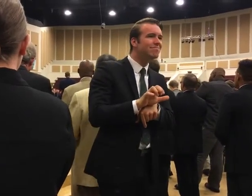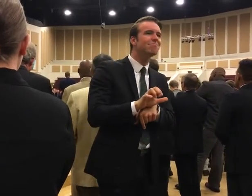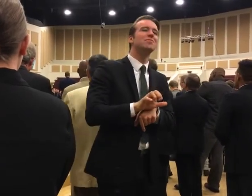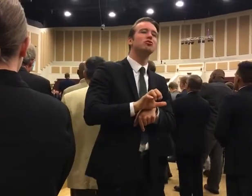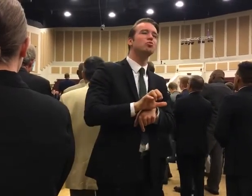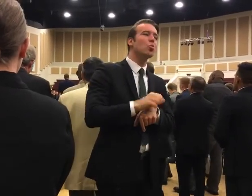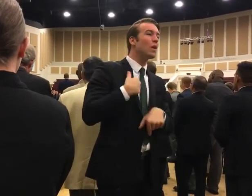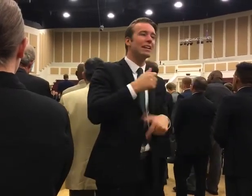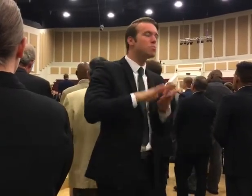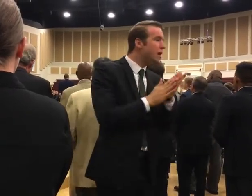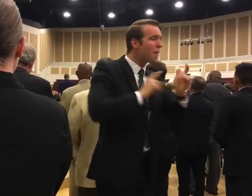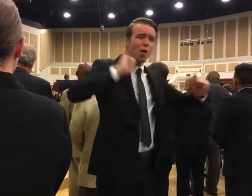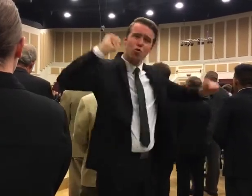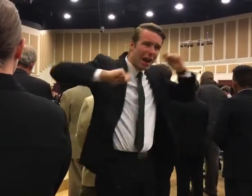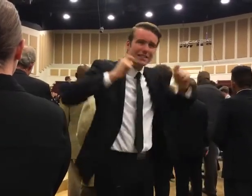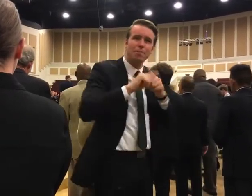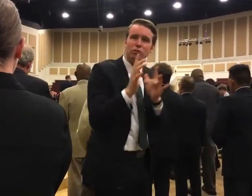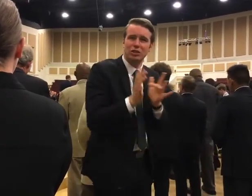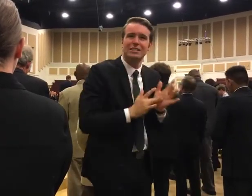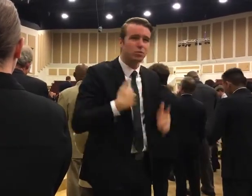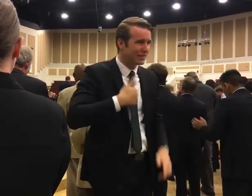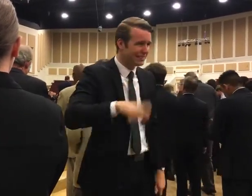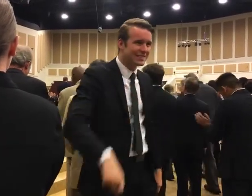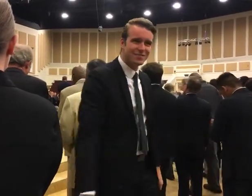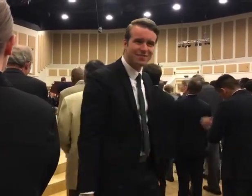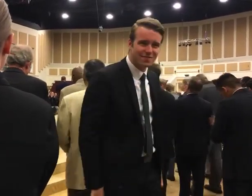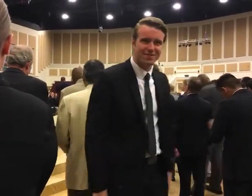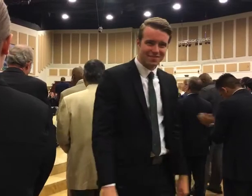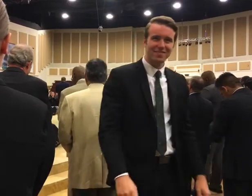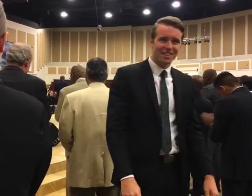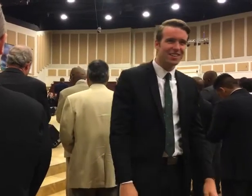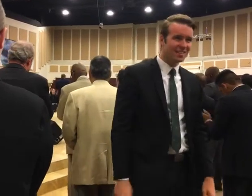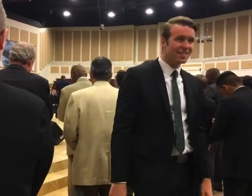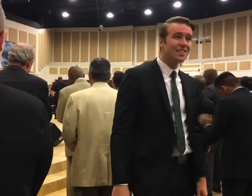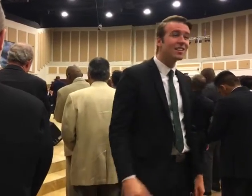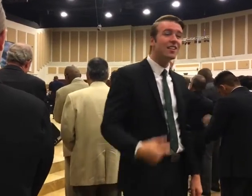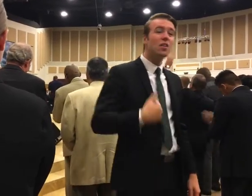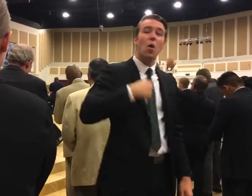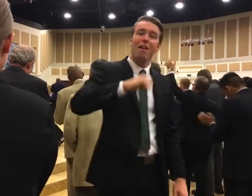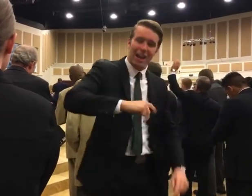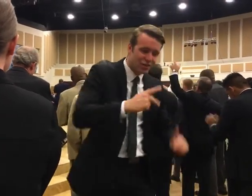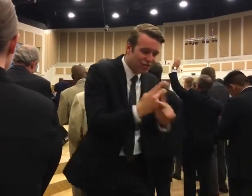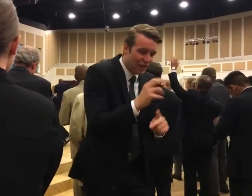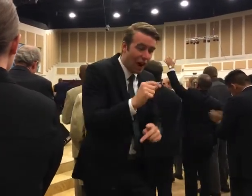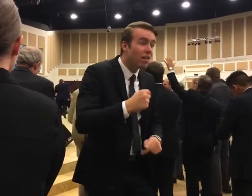being crazy about Jesus. We got to figure out.